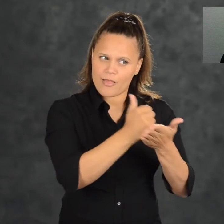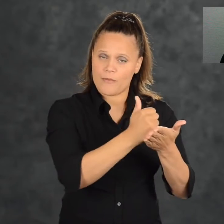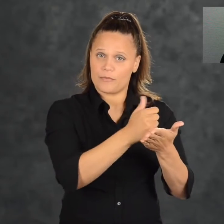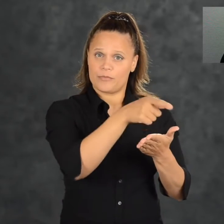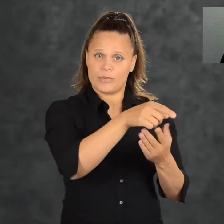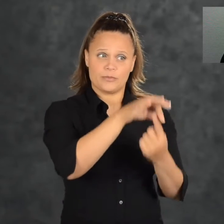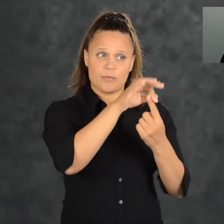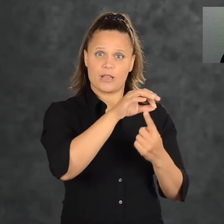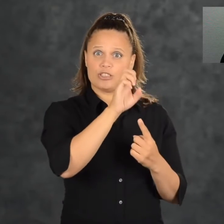individualized education plan.